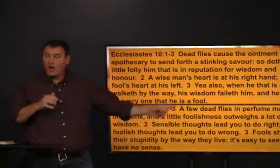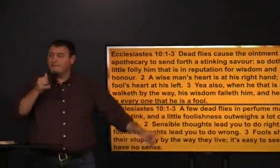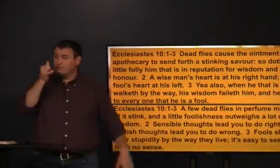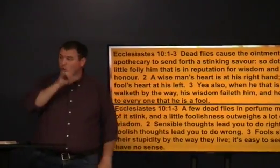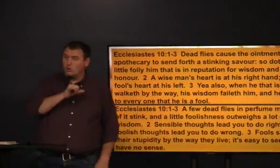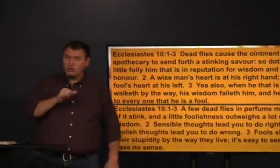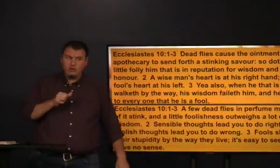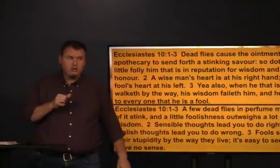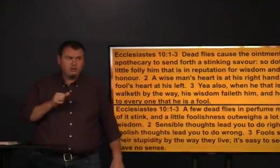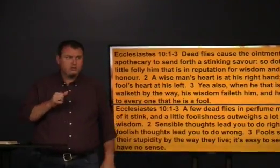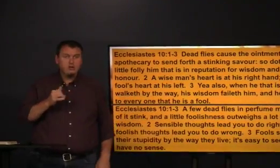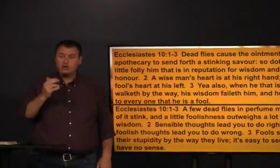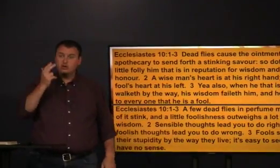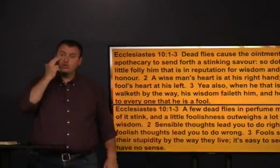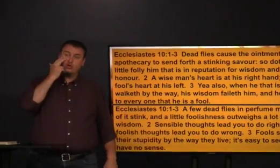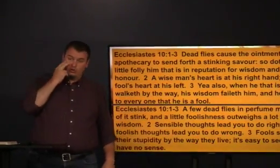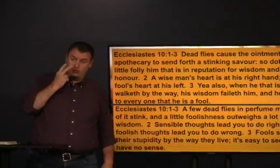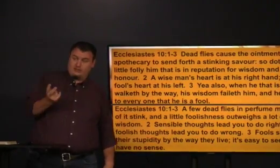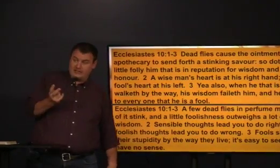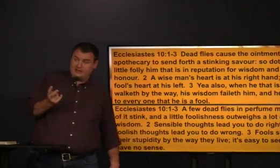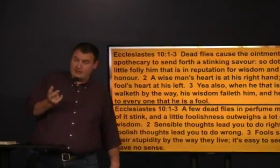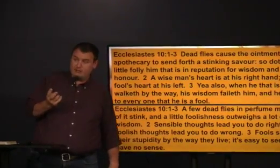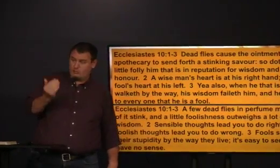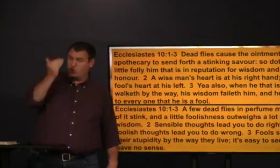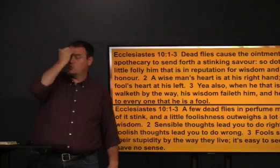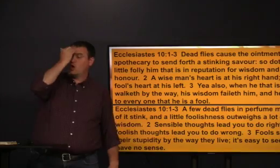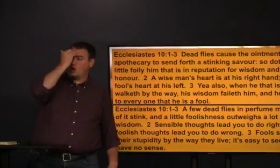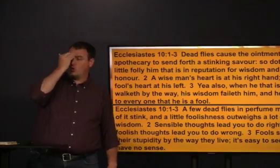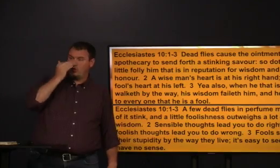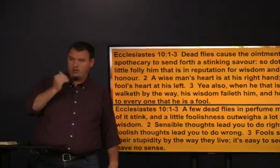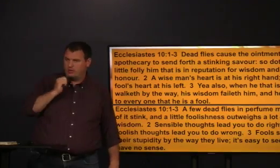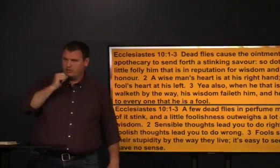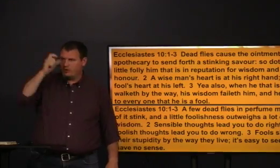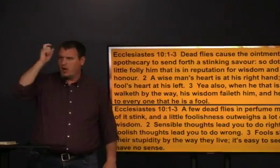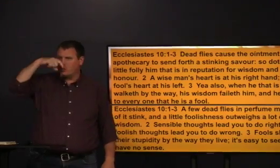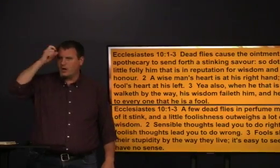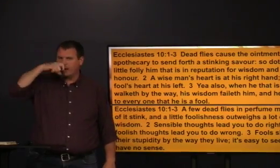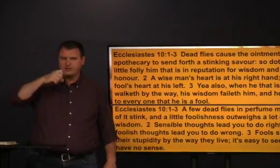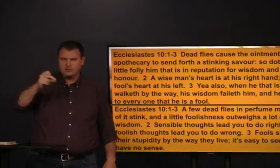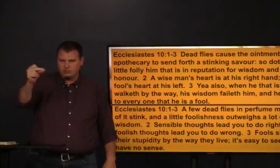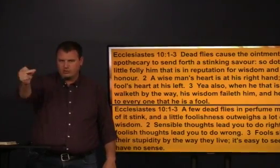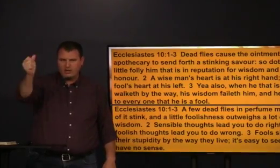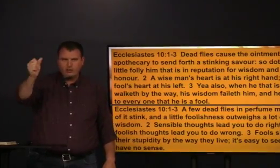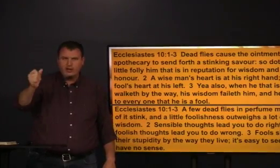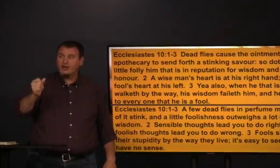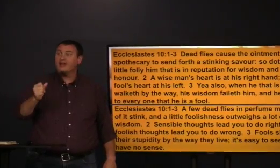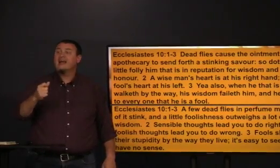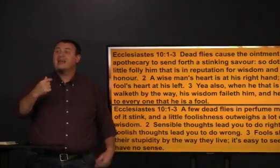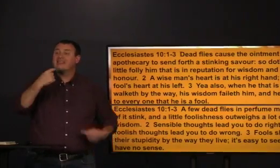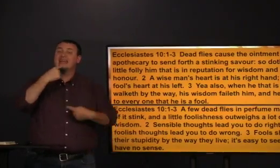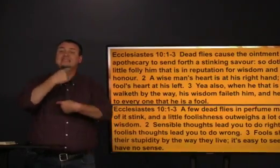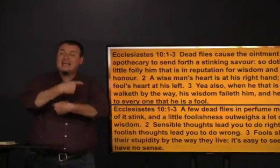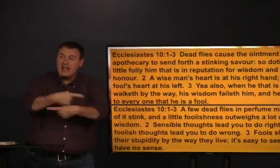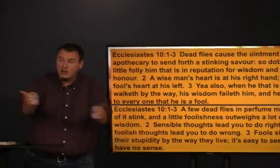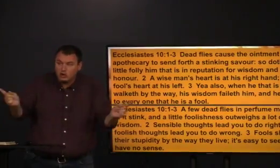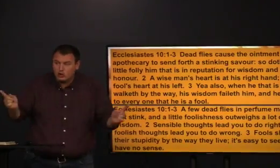a fool, you see them, you know they're not wise right away. They tell